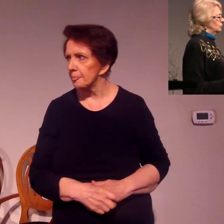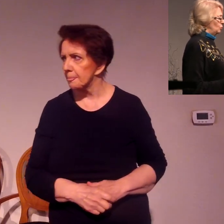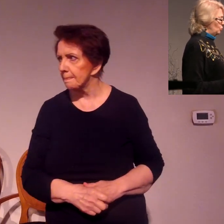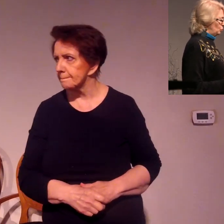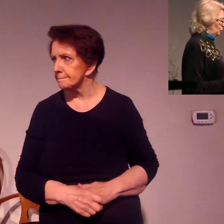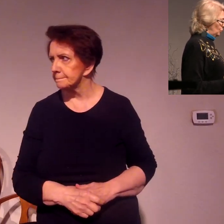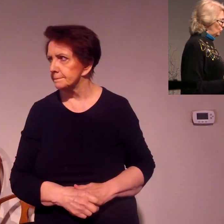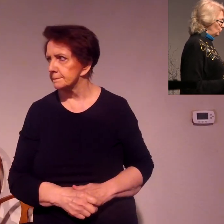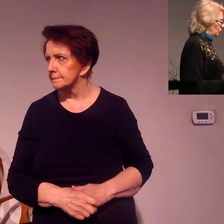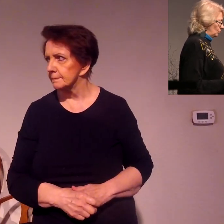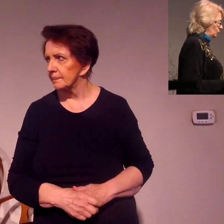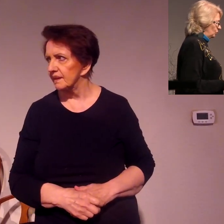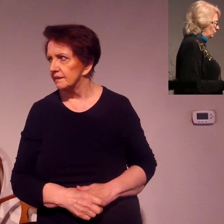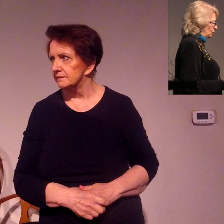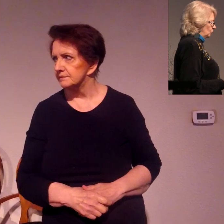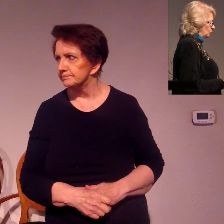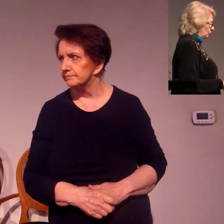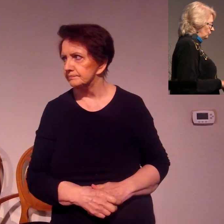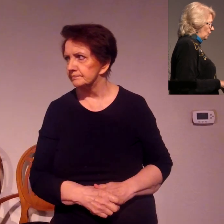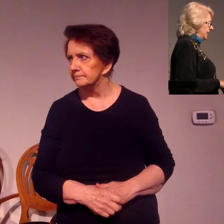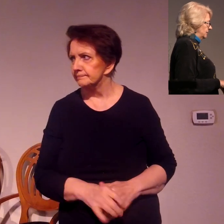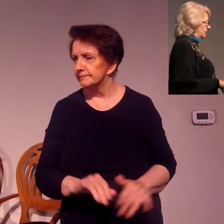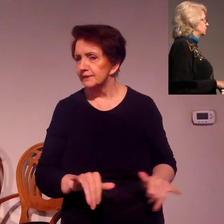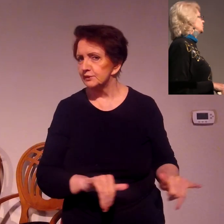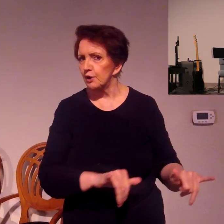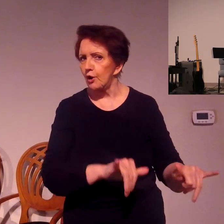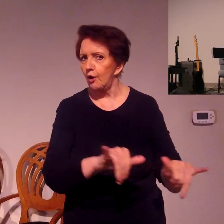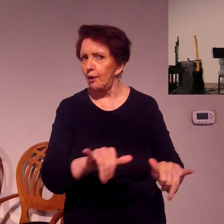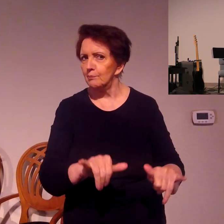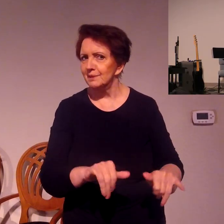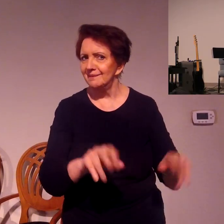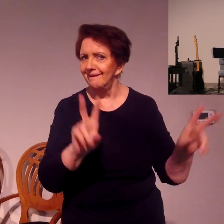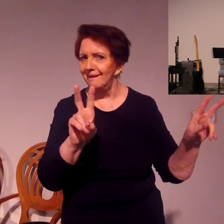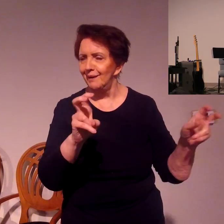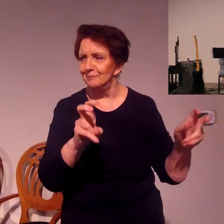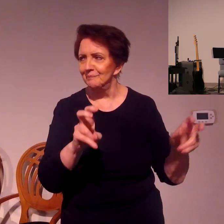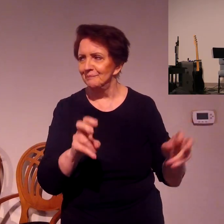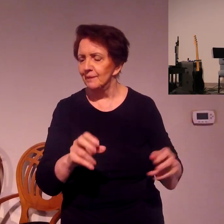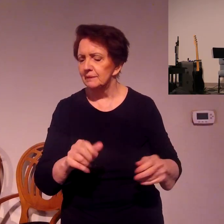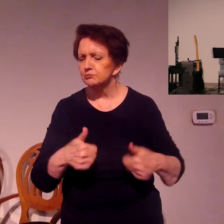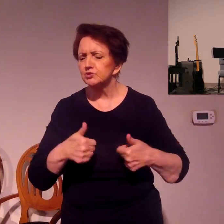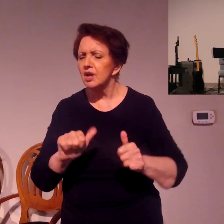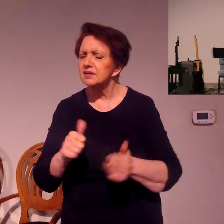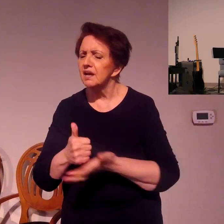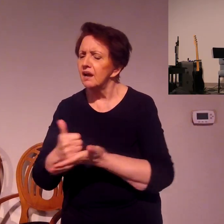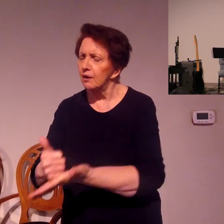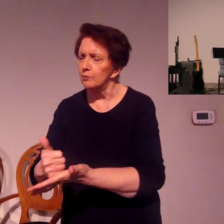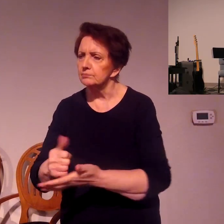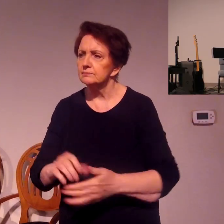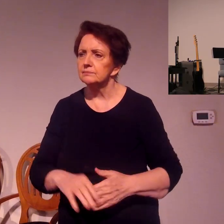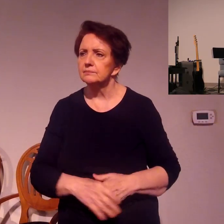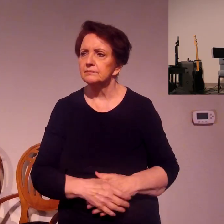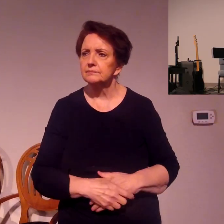Yeah, that's a very common heading. Right. I'm just trying to help. Right. When actually what I've done